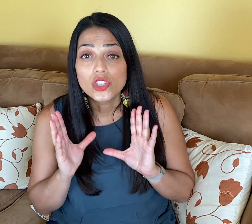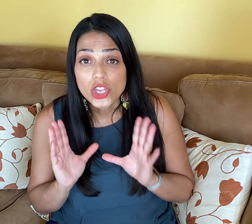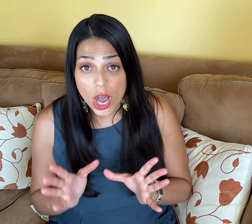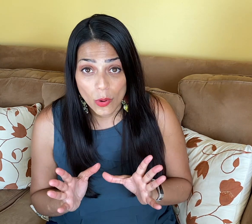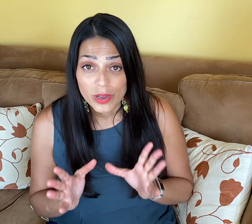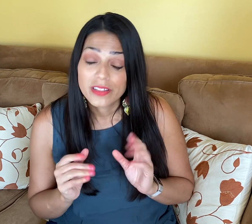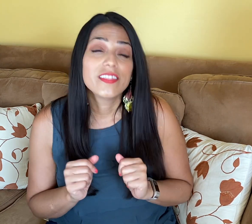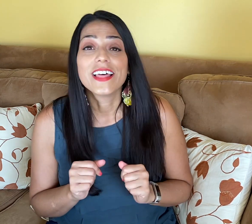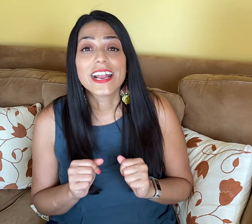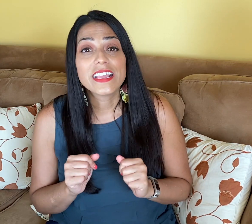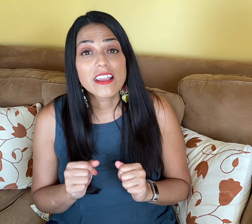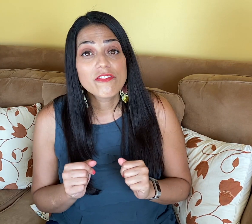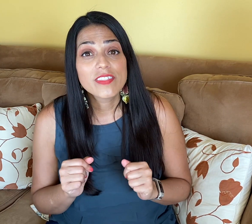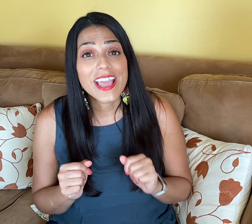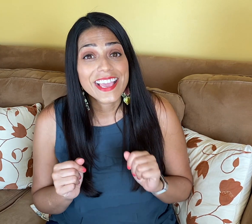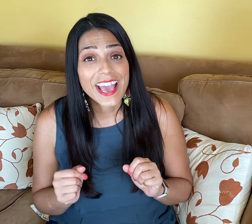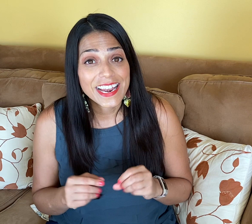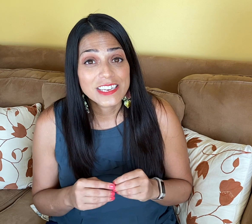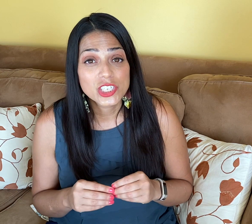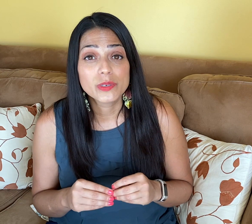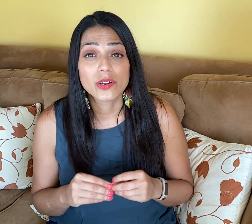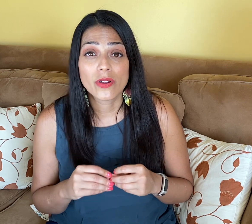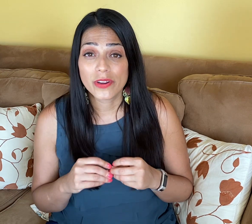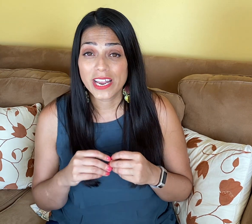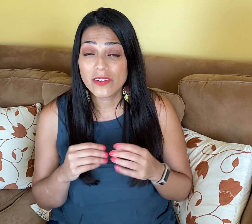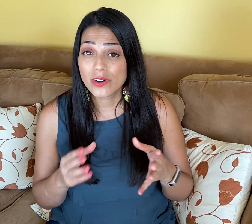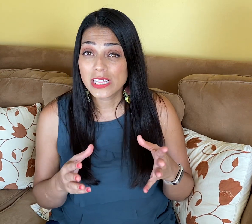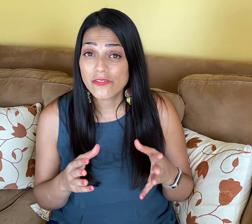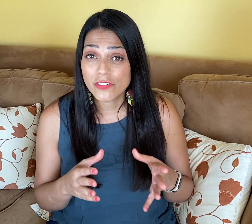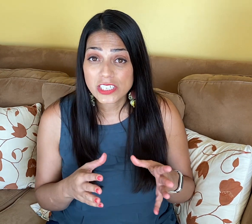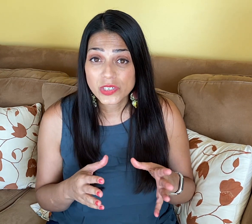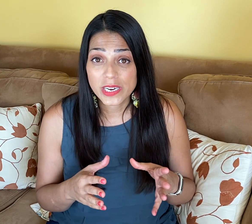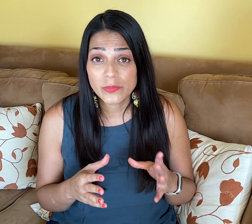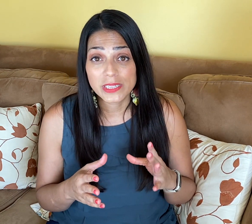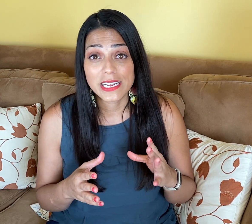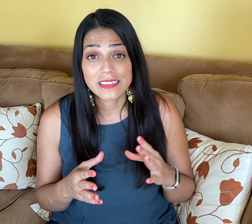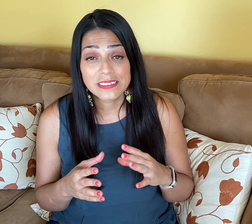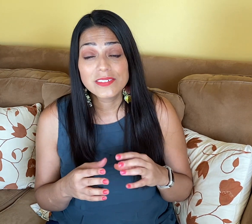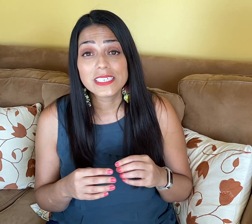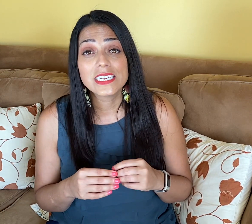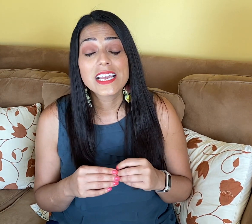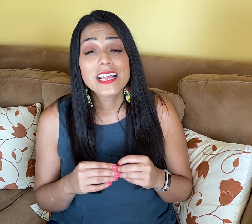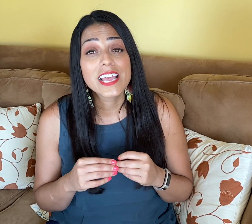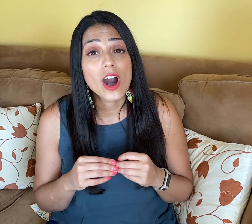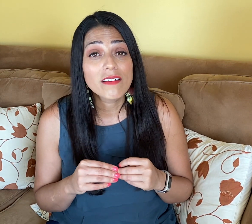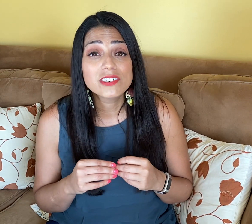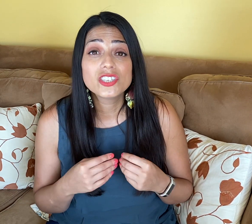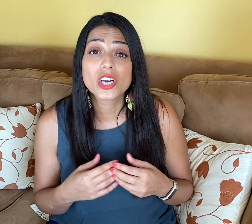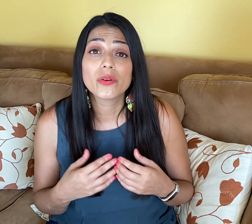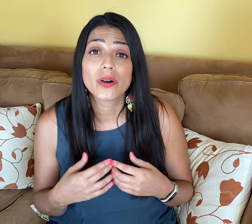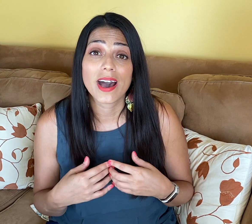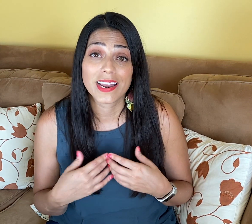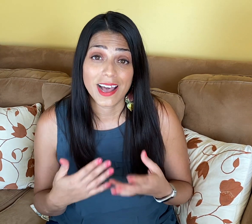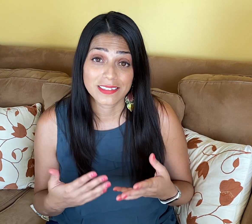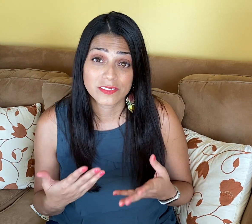know that if they cannot do it or they're getting really frustrated with the activity, they often don't know how to ask for